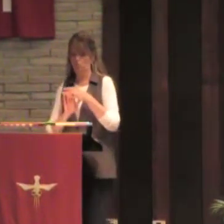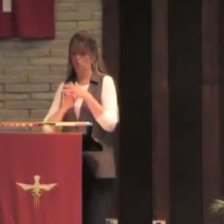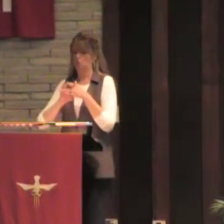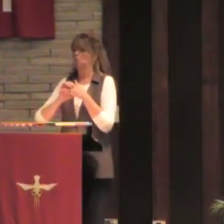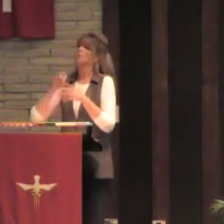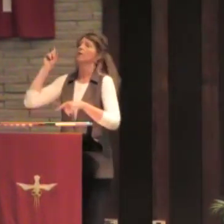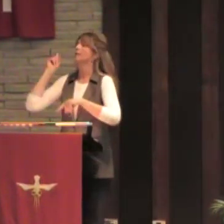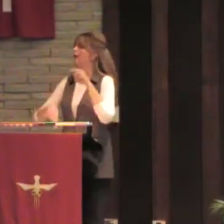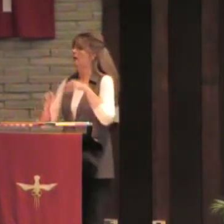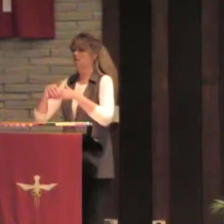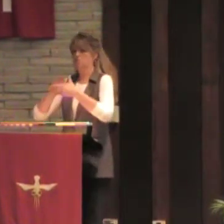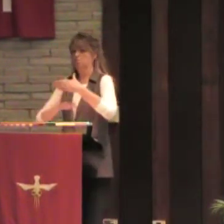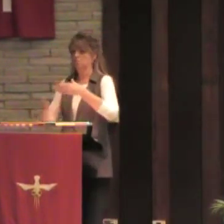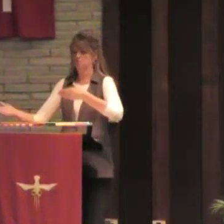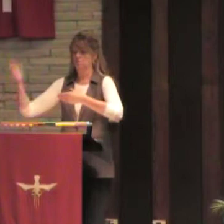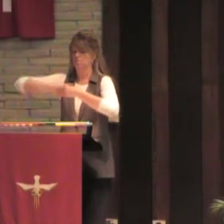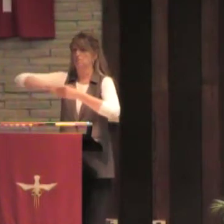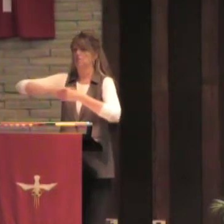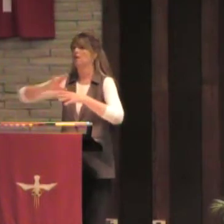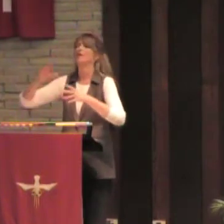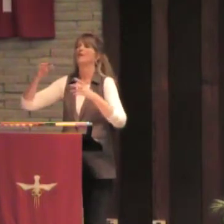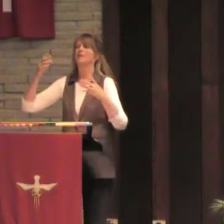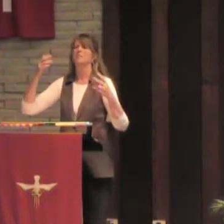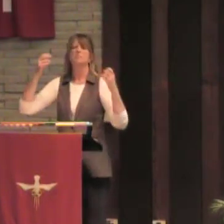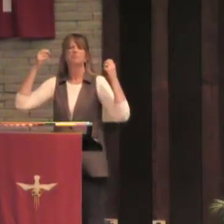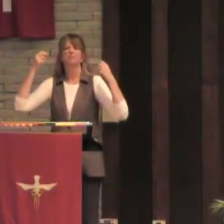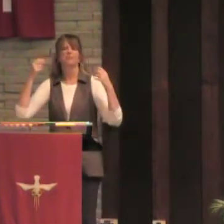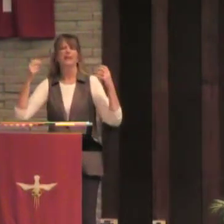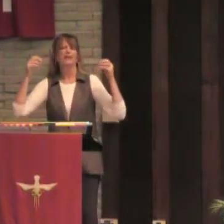The clothes hamper could not have any clothing